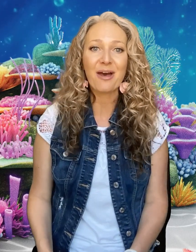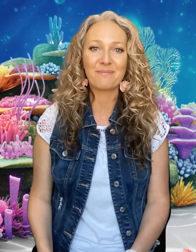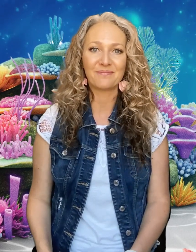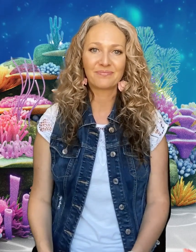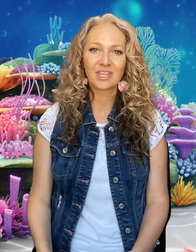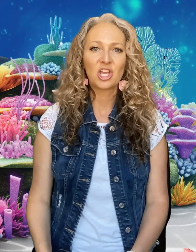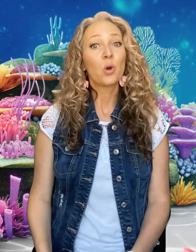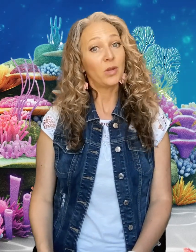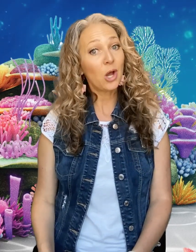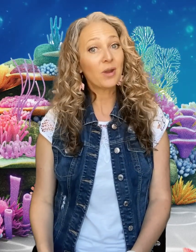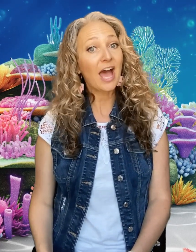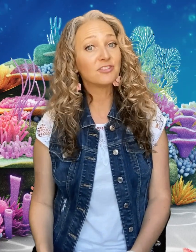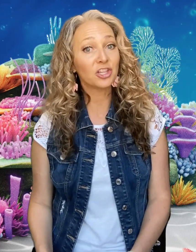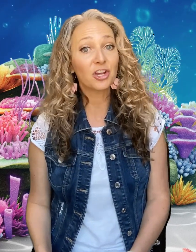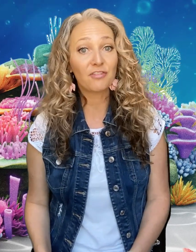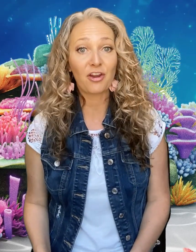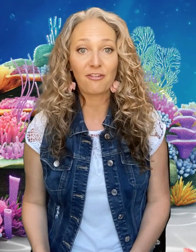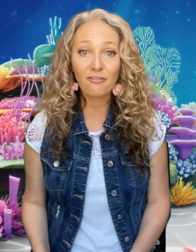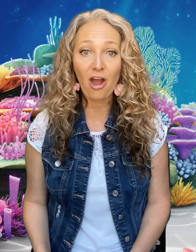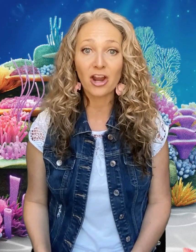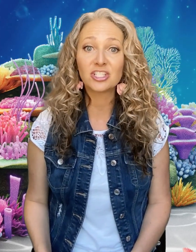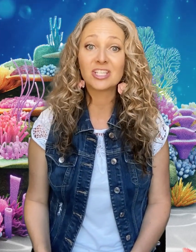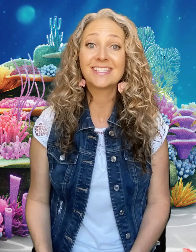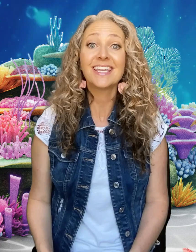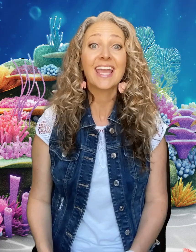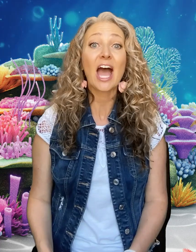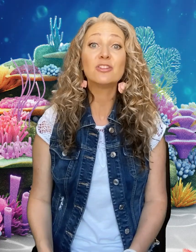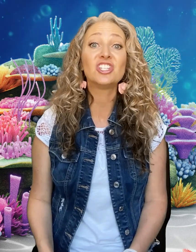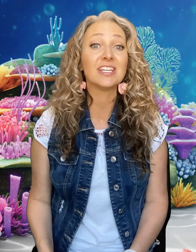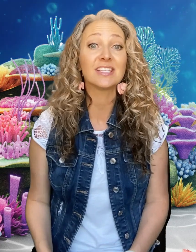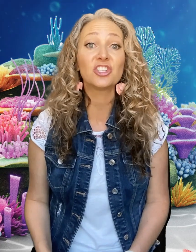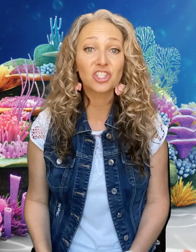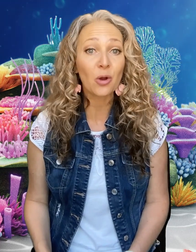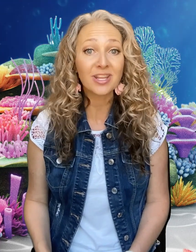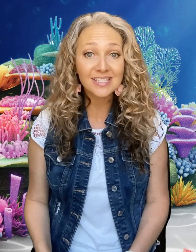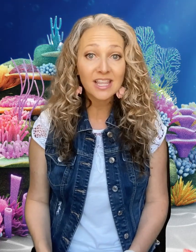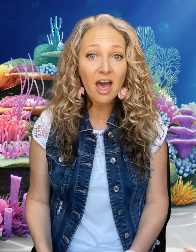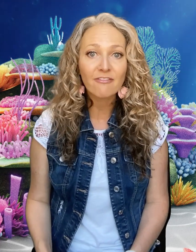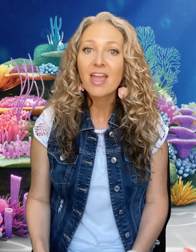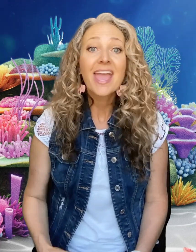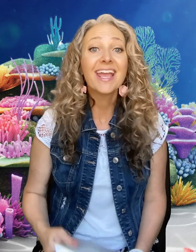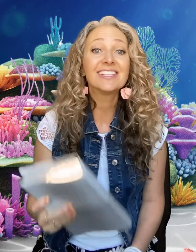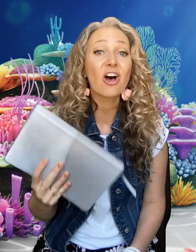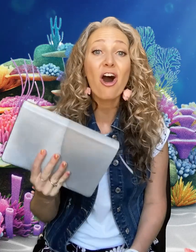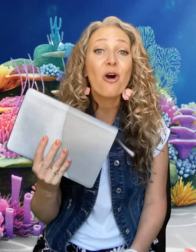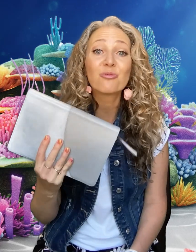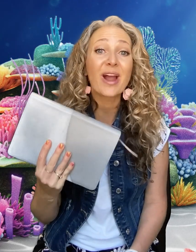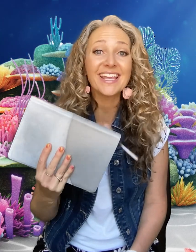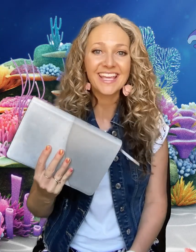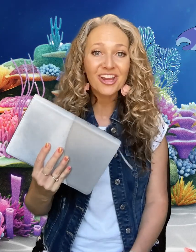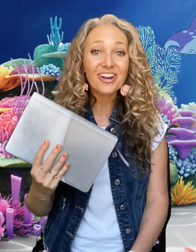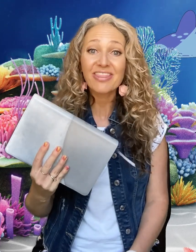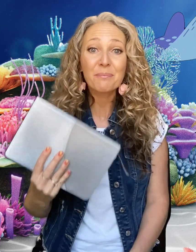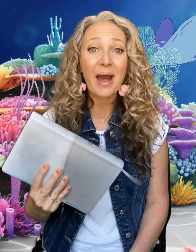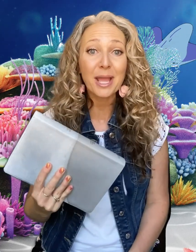them. We don't have to look very far to see how Jesus showed his love. It's all right here in the